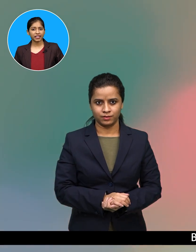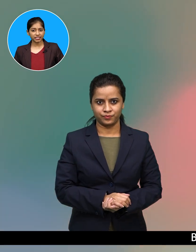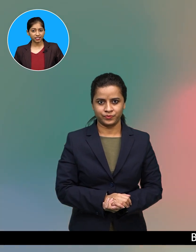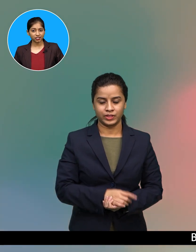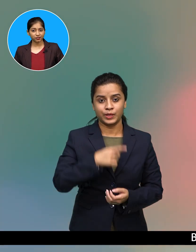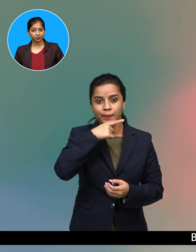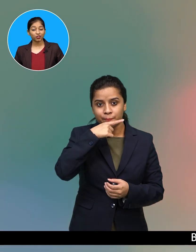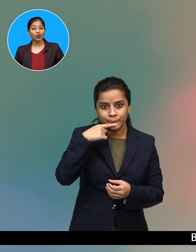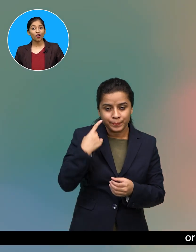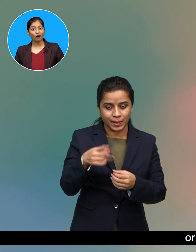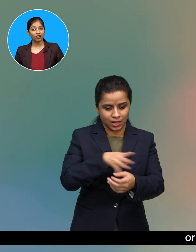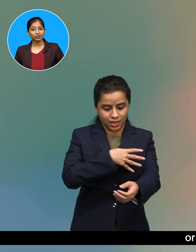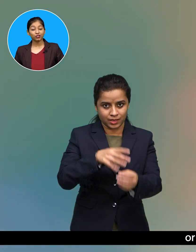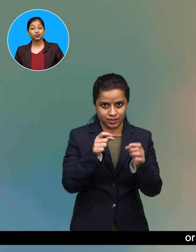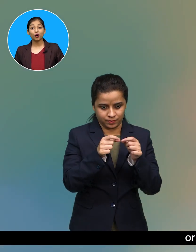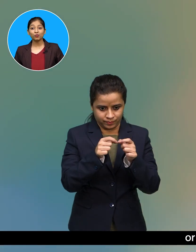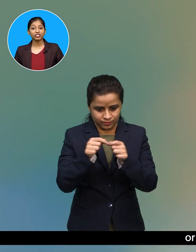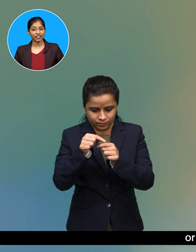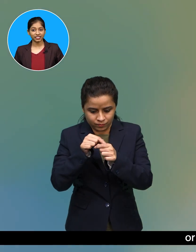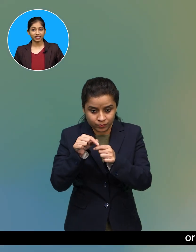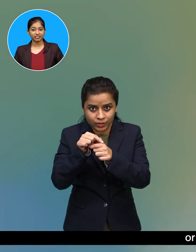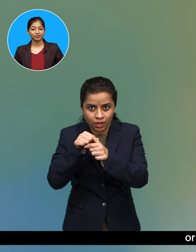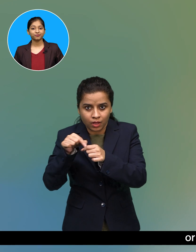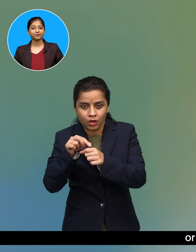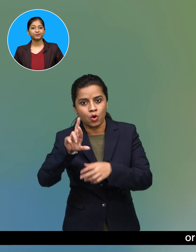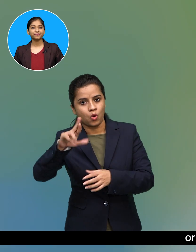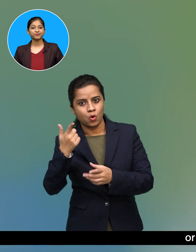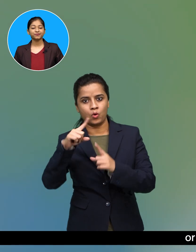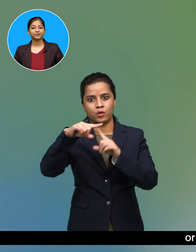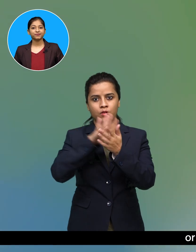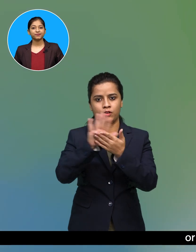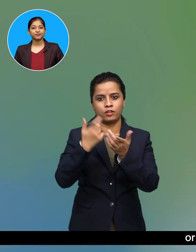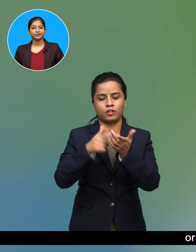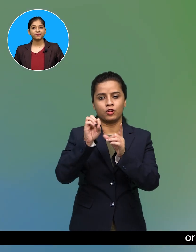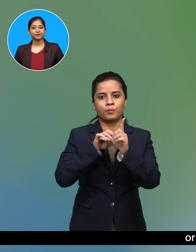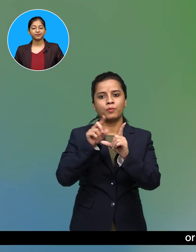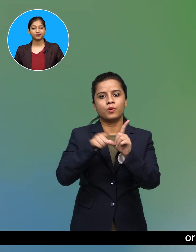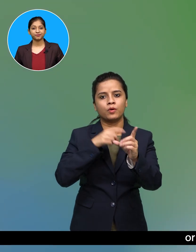blood platelets or thrombocytes.